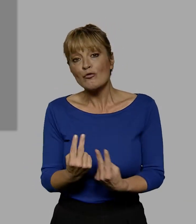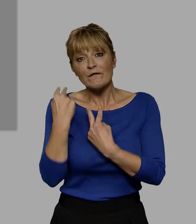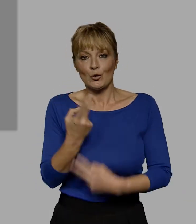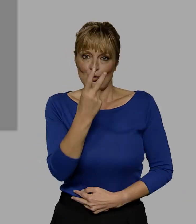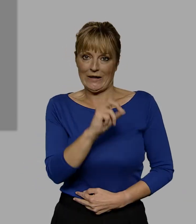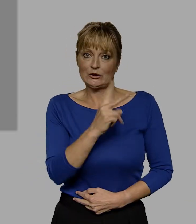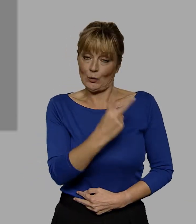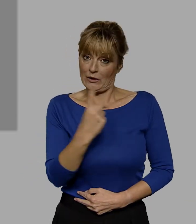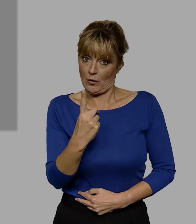2021.